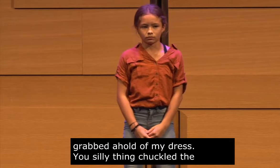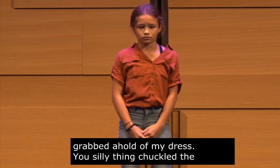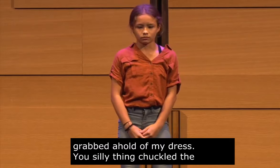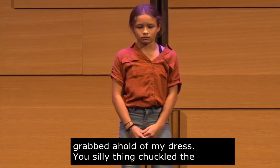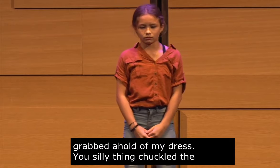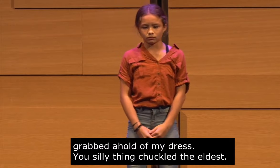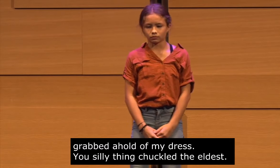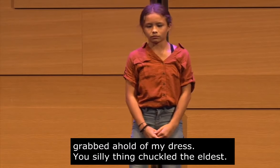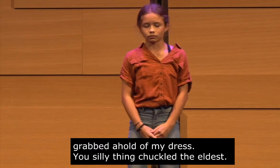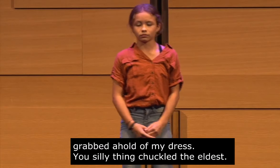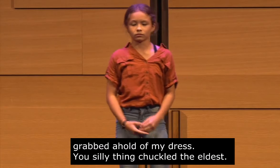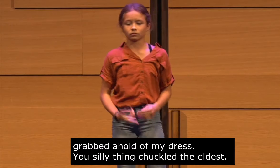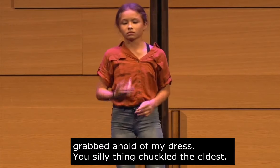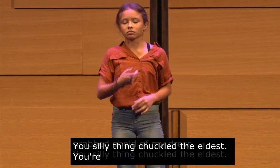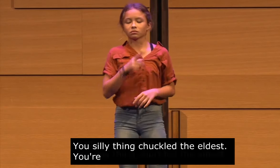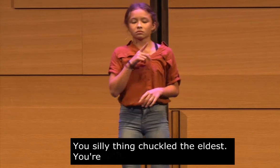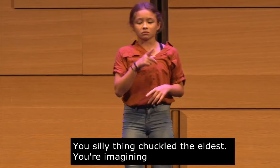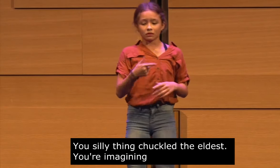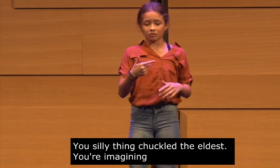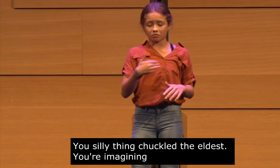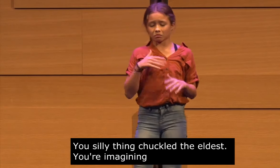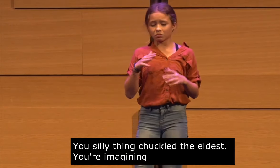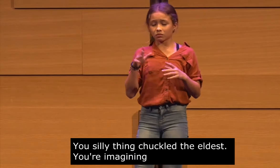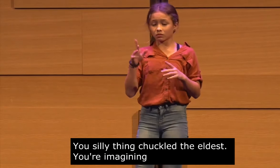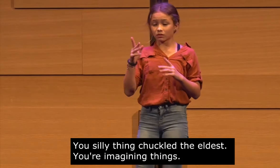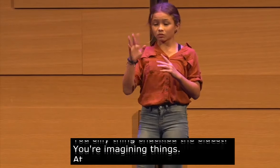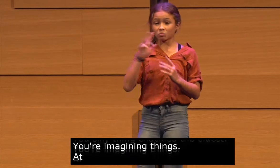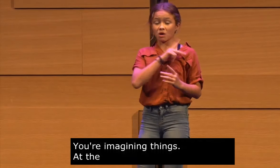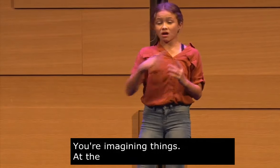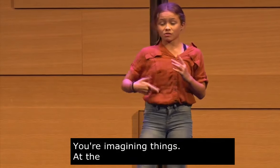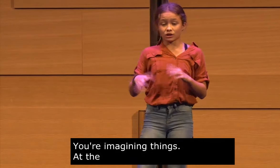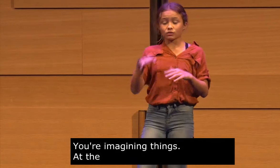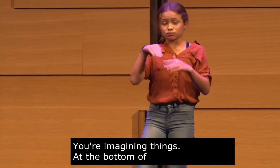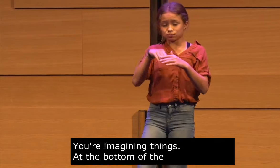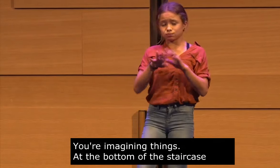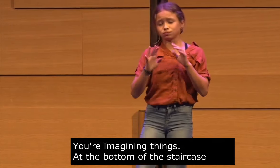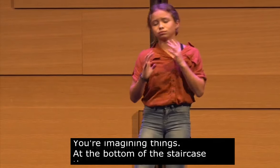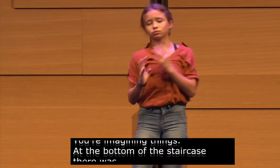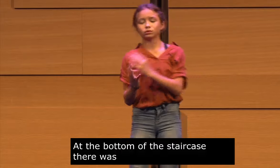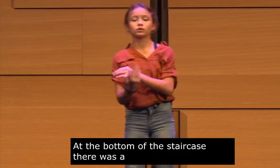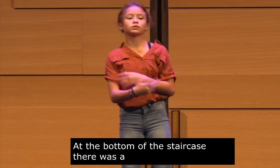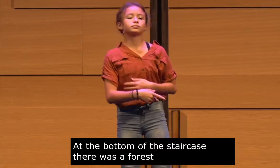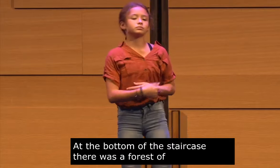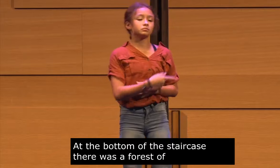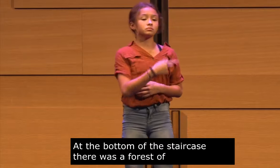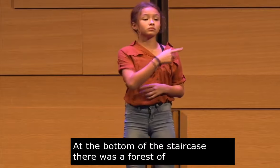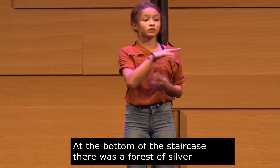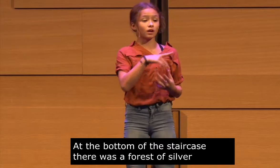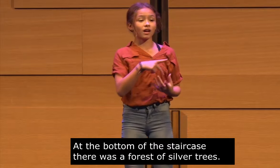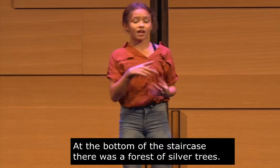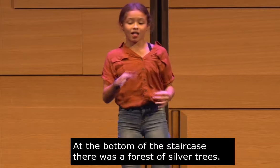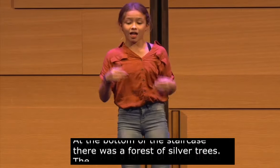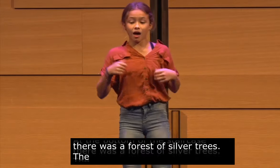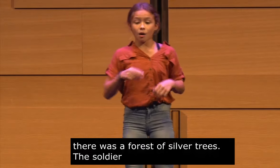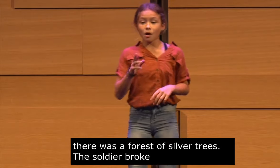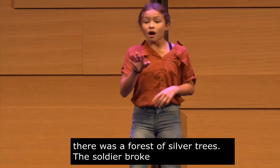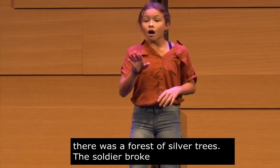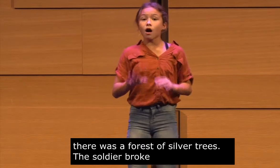things." At the bottom of the staircase, there was a forest of silver trees. The soldier broke off a little branch as a